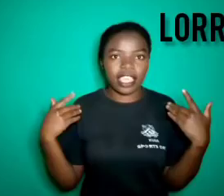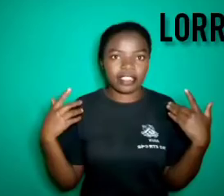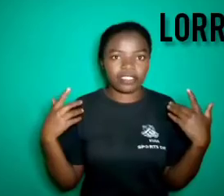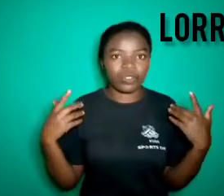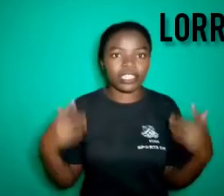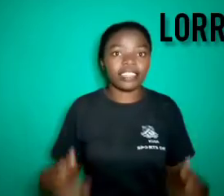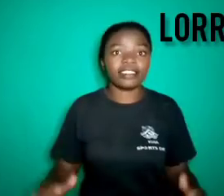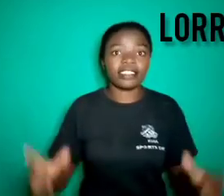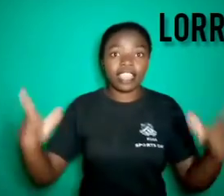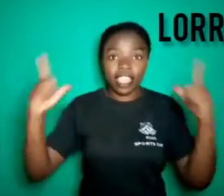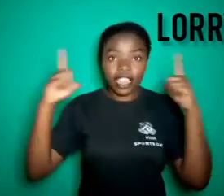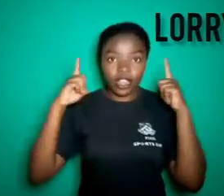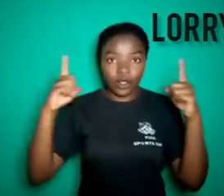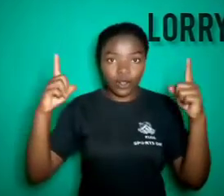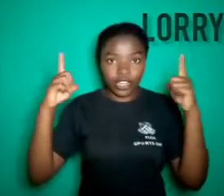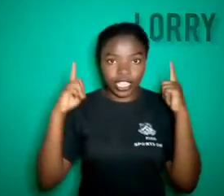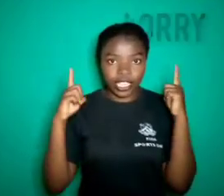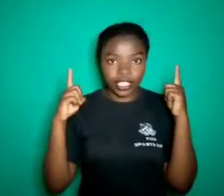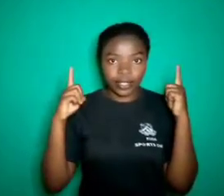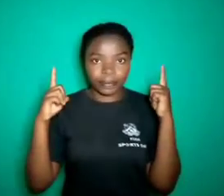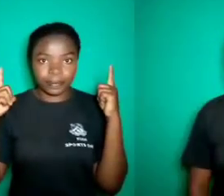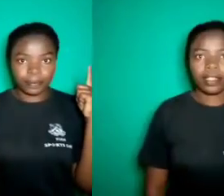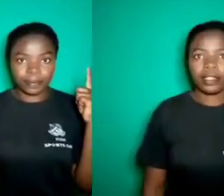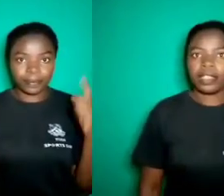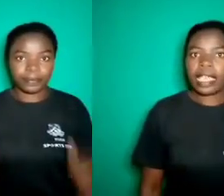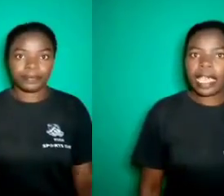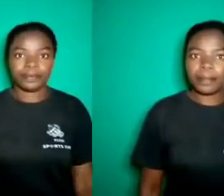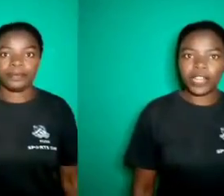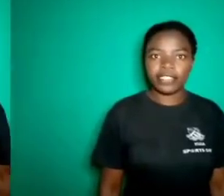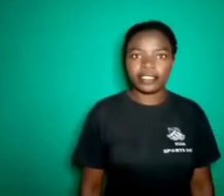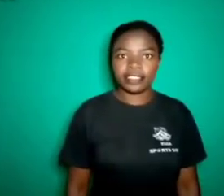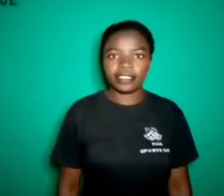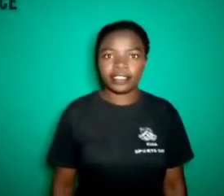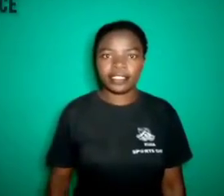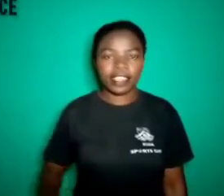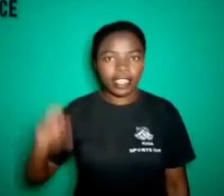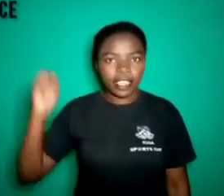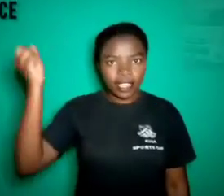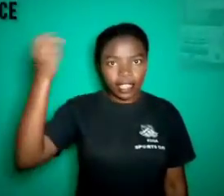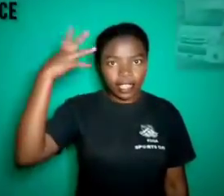the shoulders. Lorry. Ambulance.